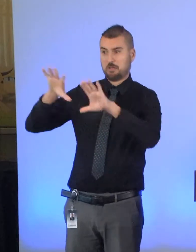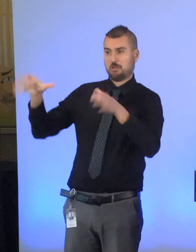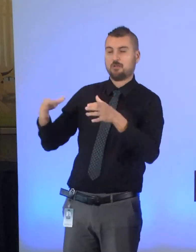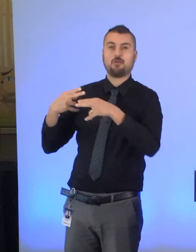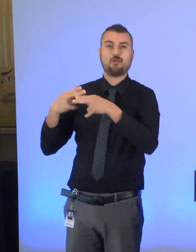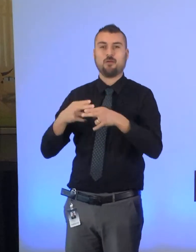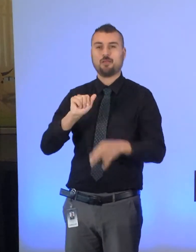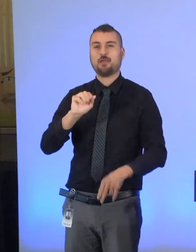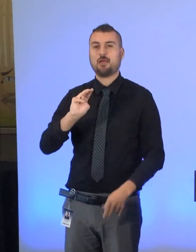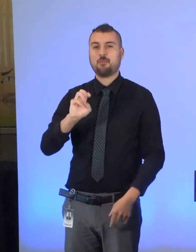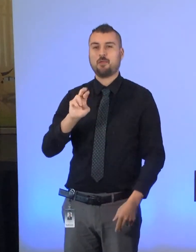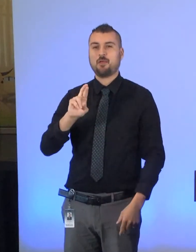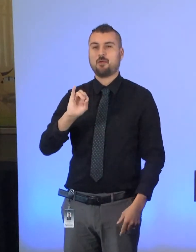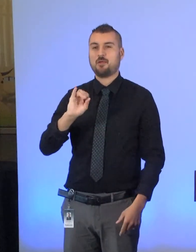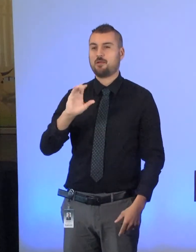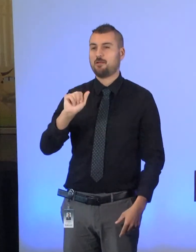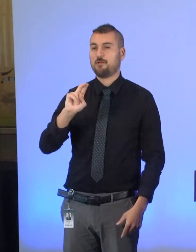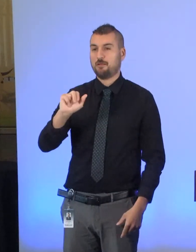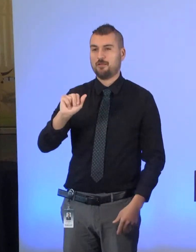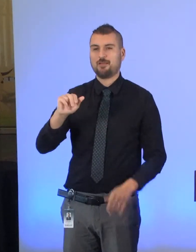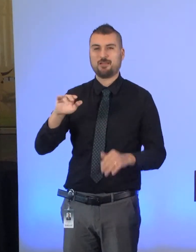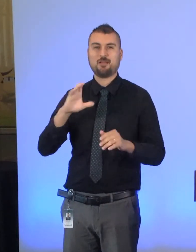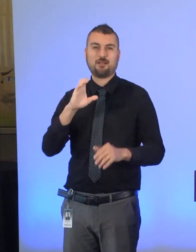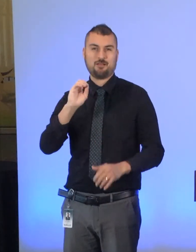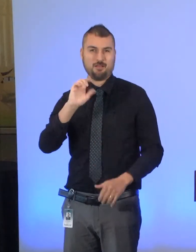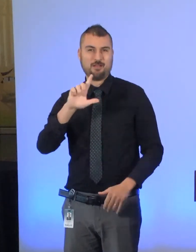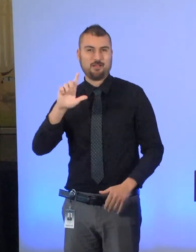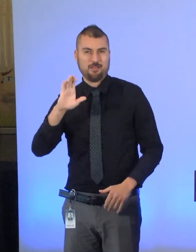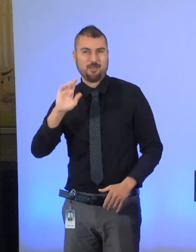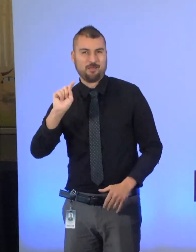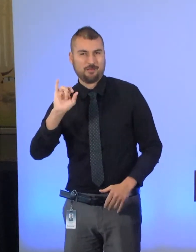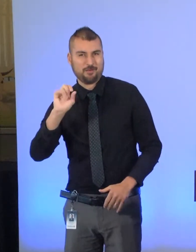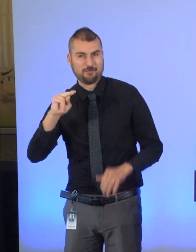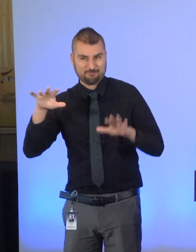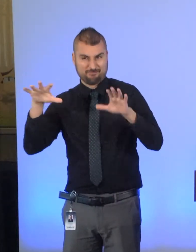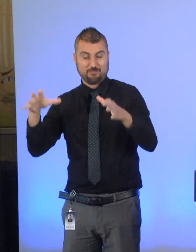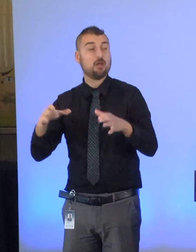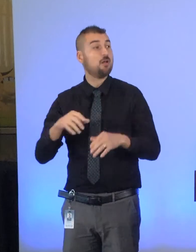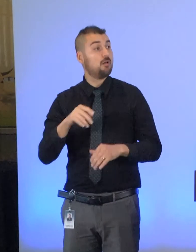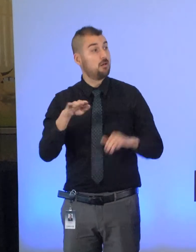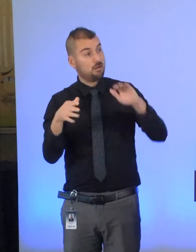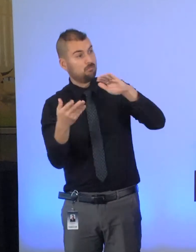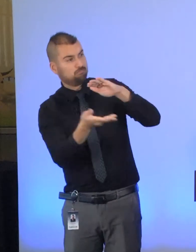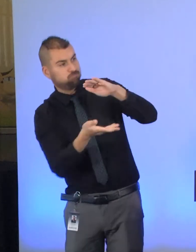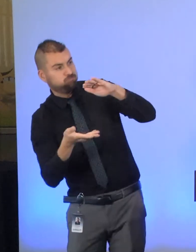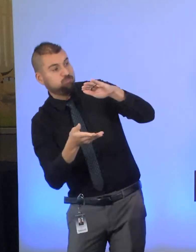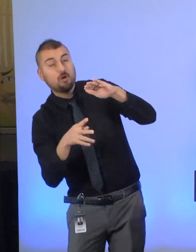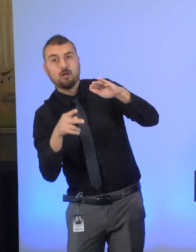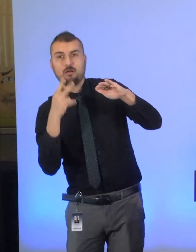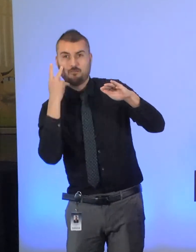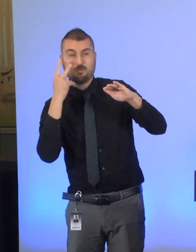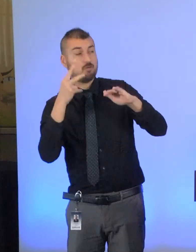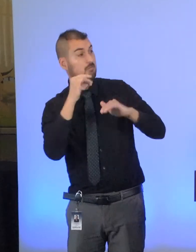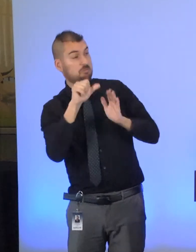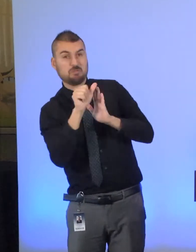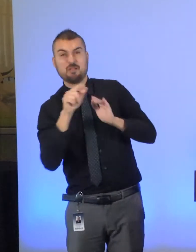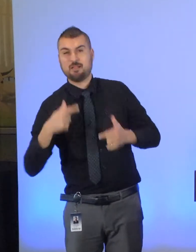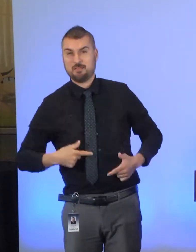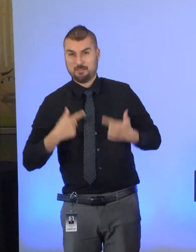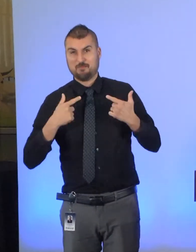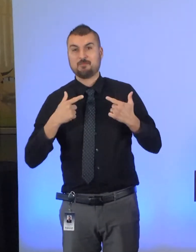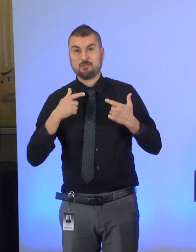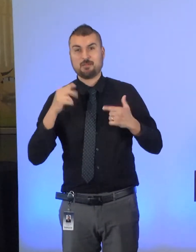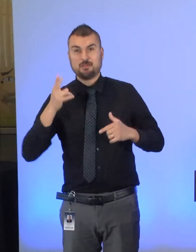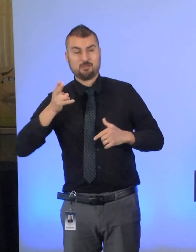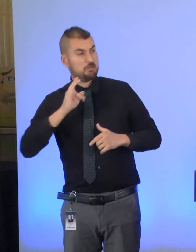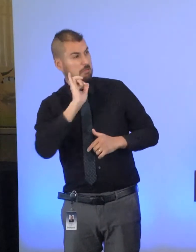On the undercarriage of living history, it is encrusted with rock formations,